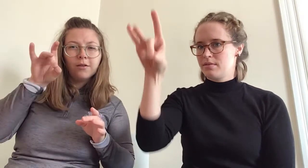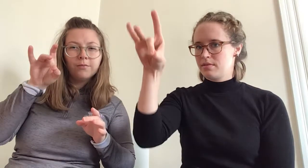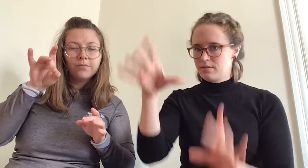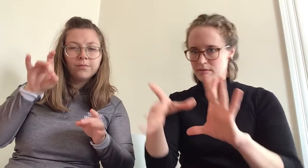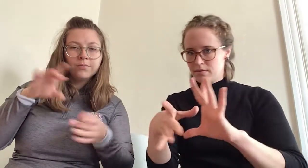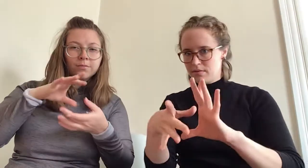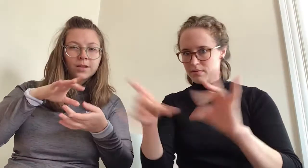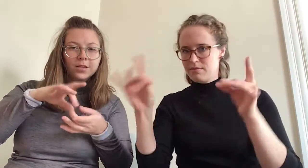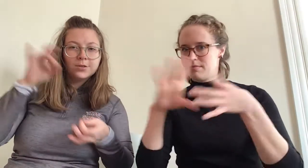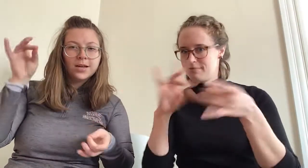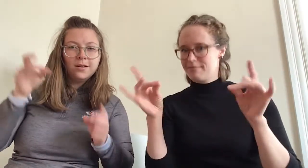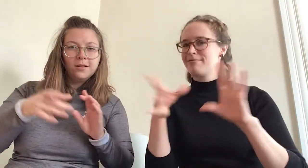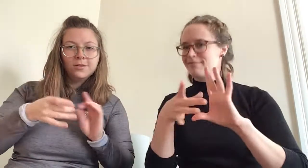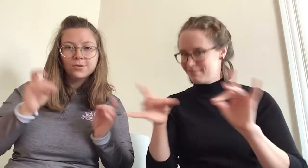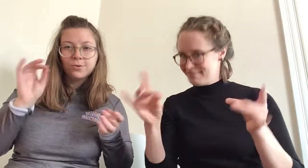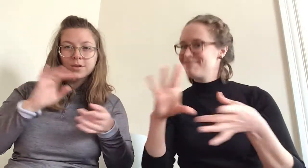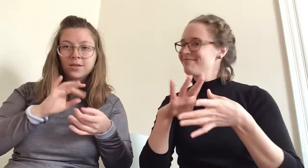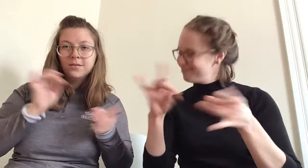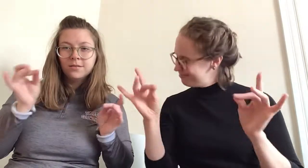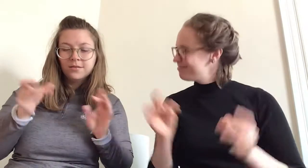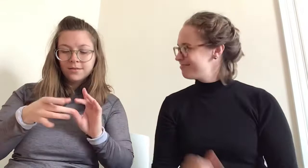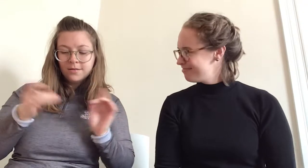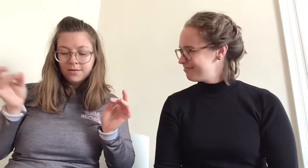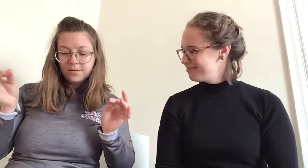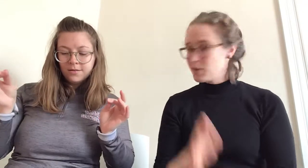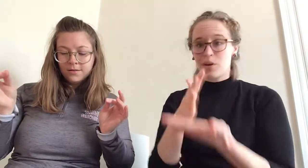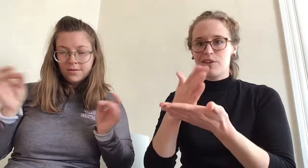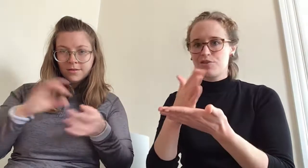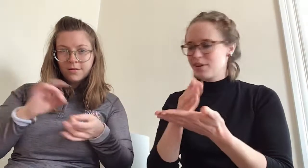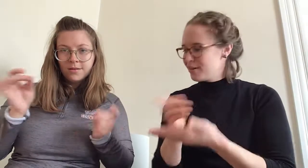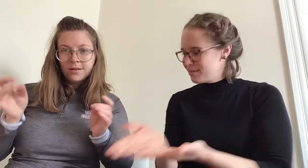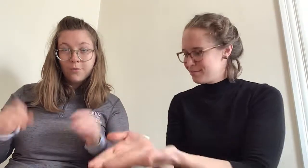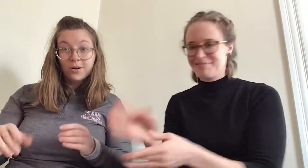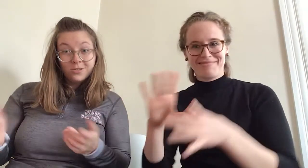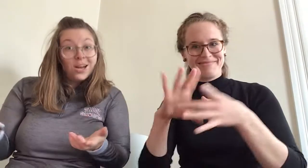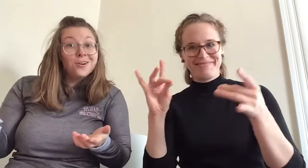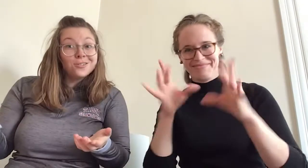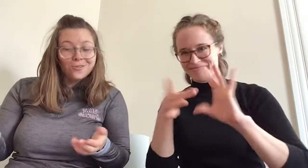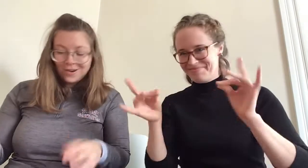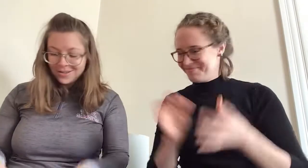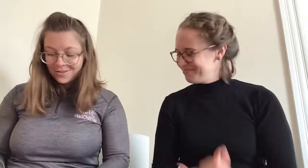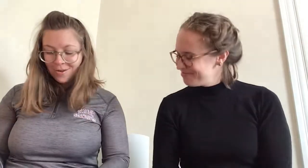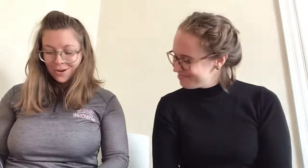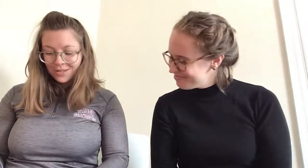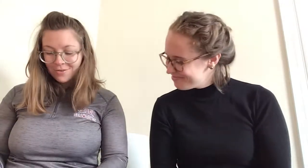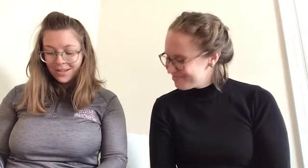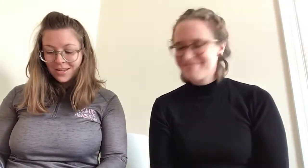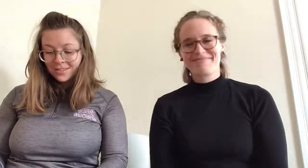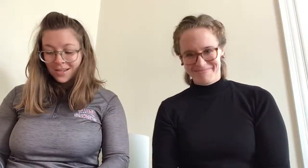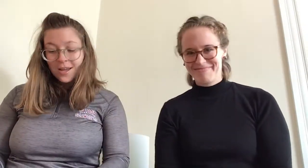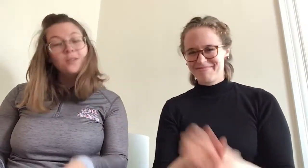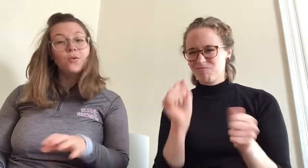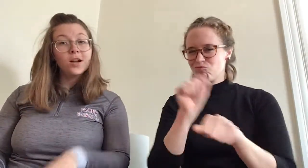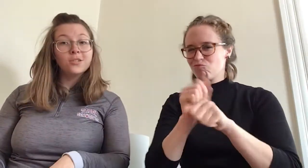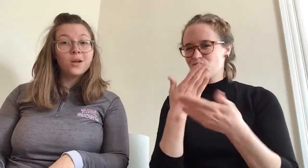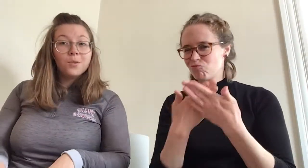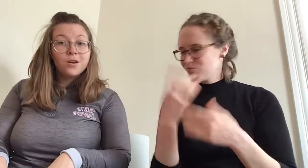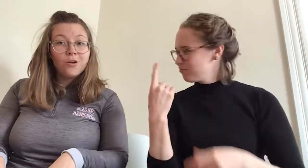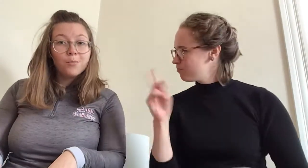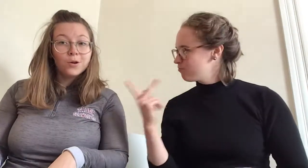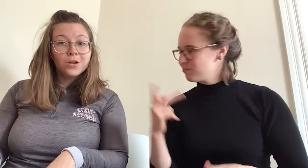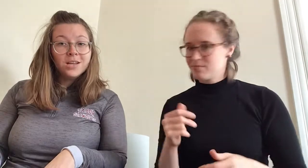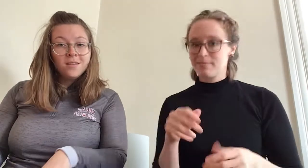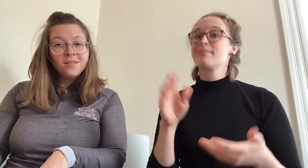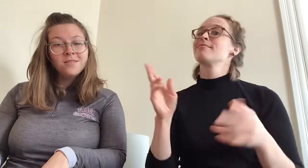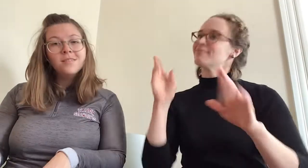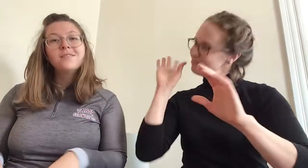Yeah. You tell a story. And we're going to share. And we're going to share a story. So that works out really nicely. So we're going to jump into